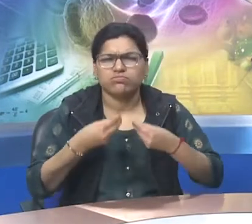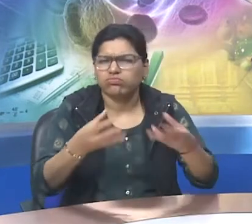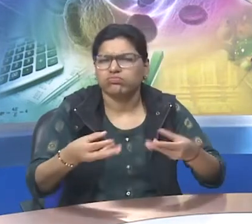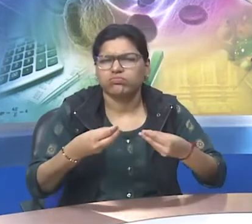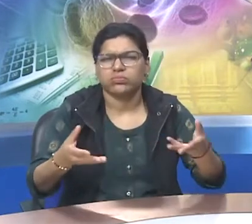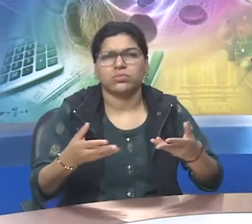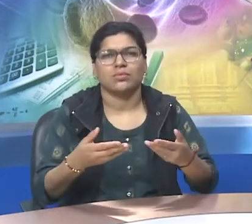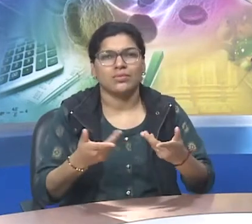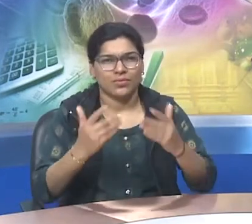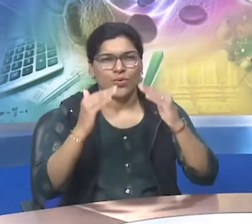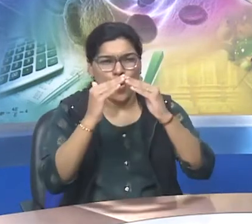We all know that